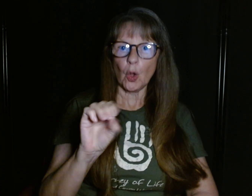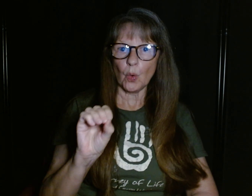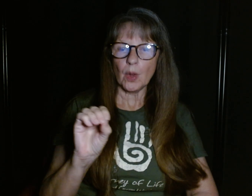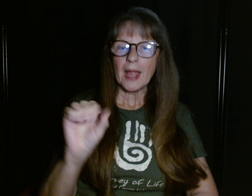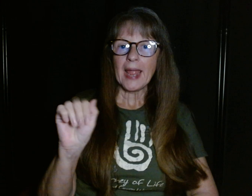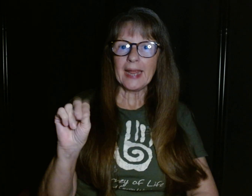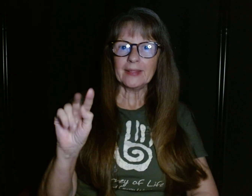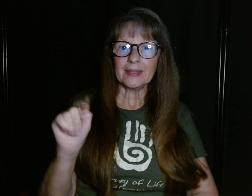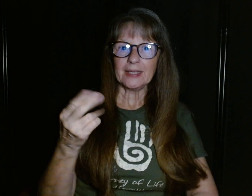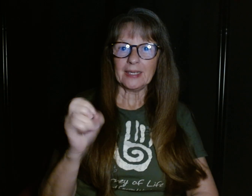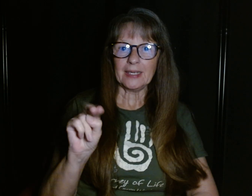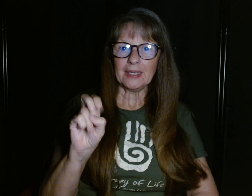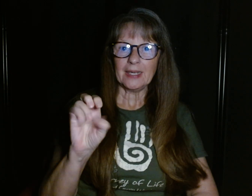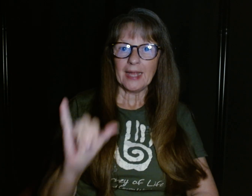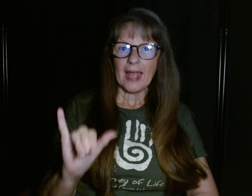Carmelo Anthony